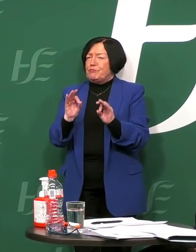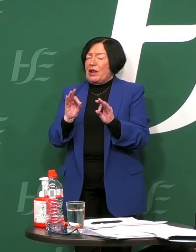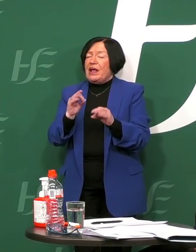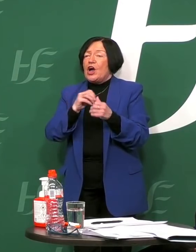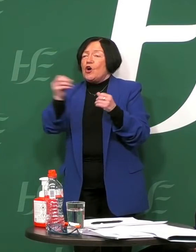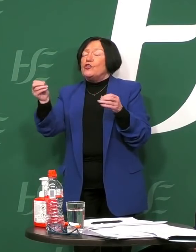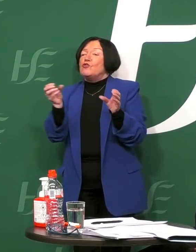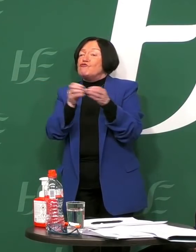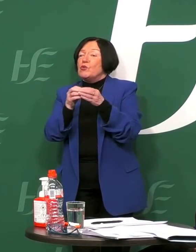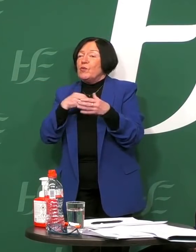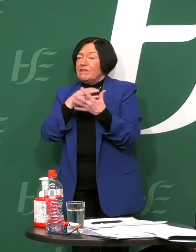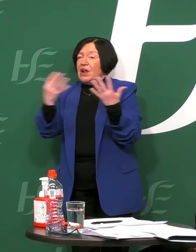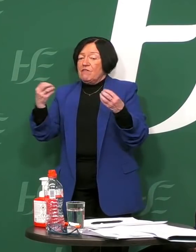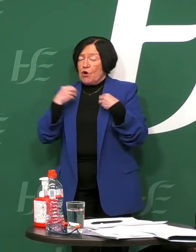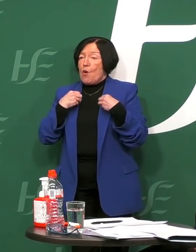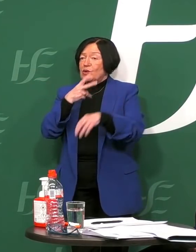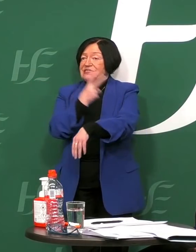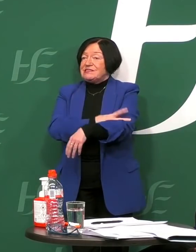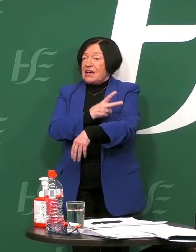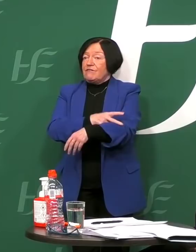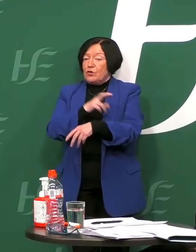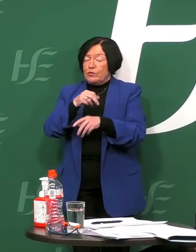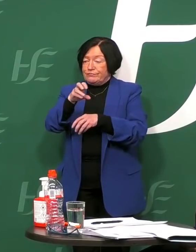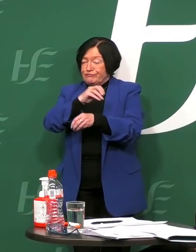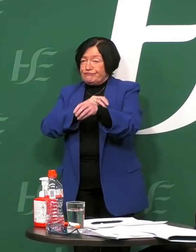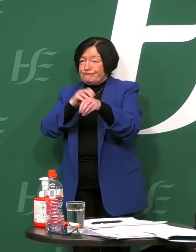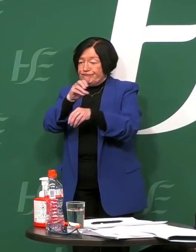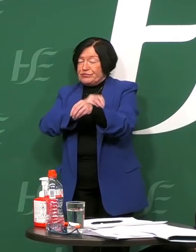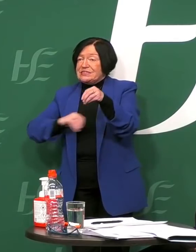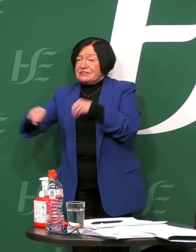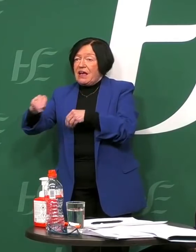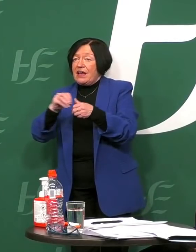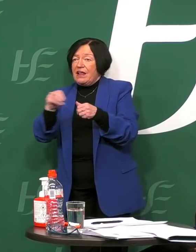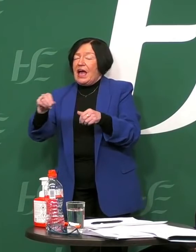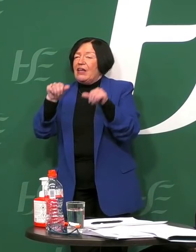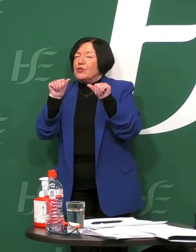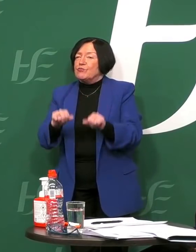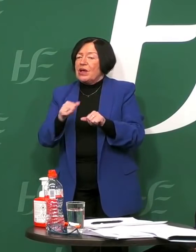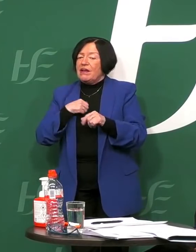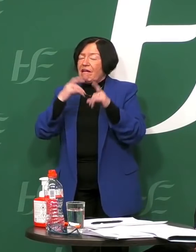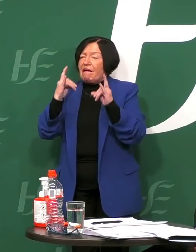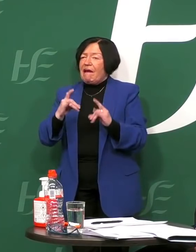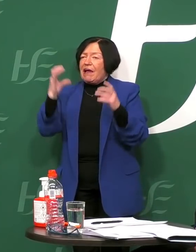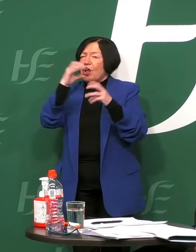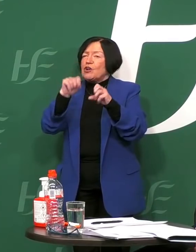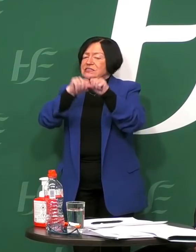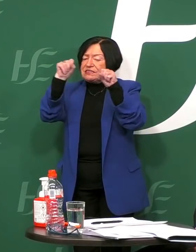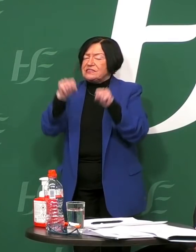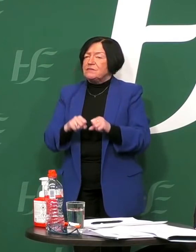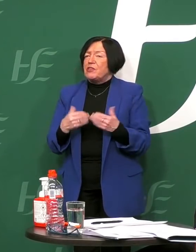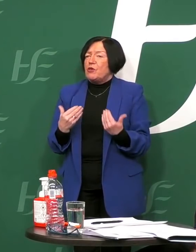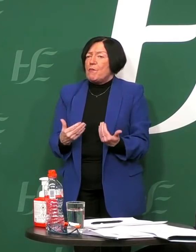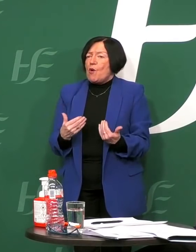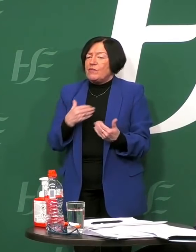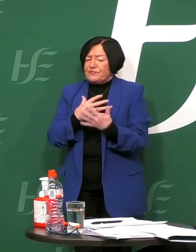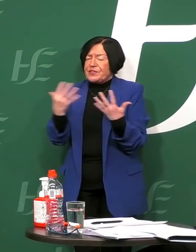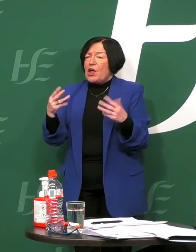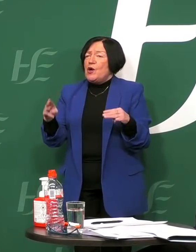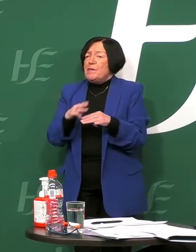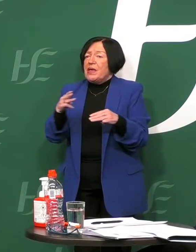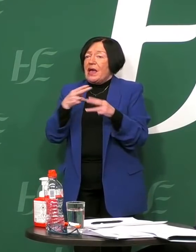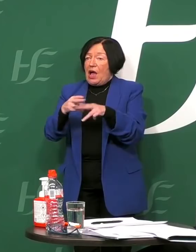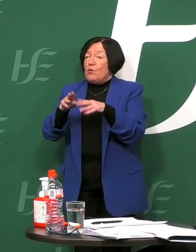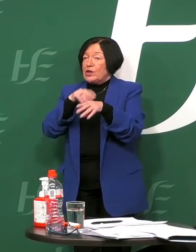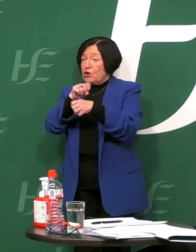the other group, as I say, we would have a lot of our own staff who were reassigned in the summer. And clearly the pressures in our healthcare system at the moment, we know we have a lot of people out